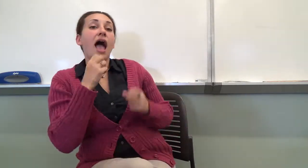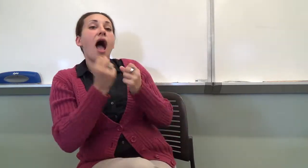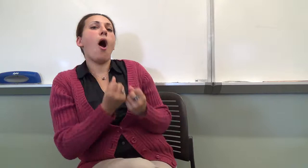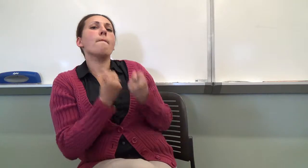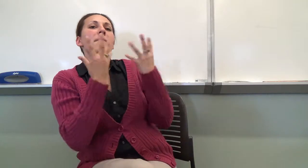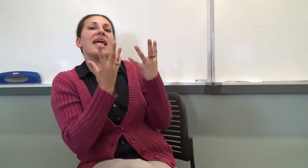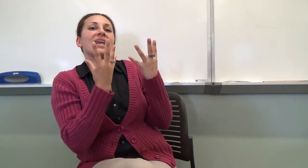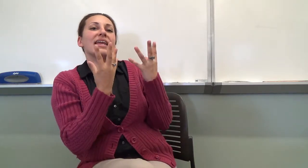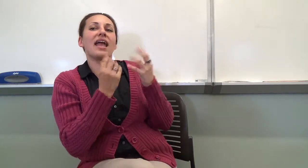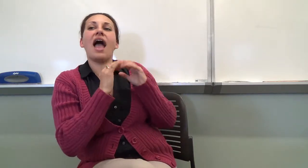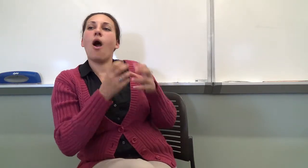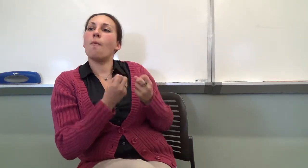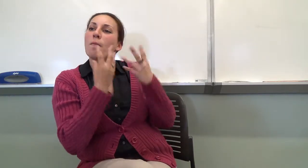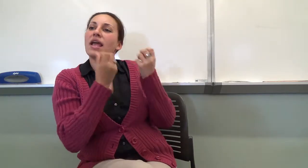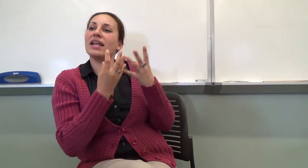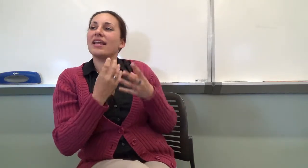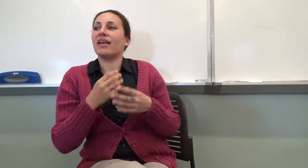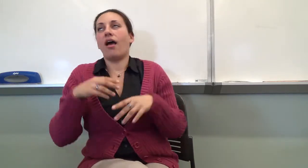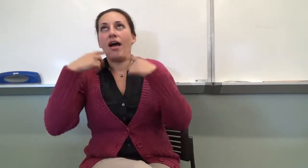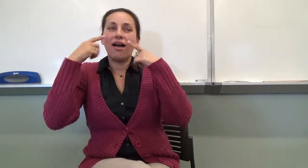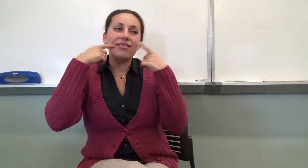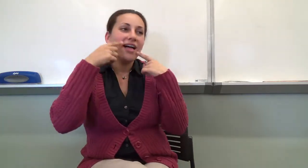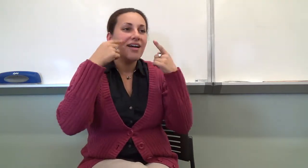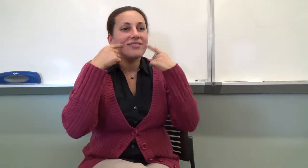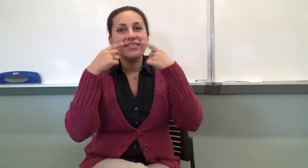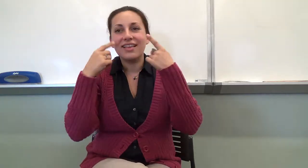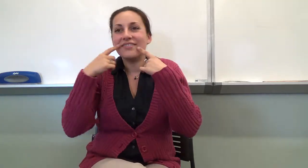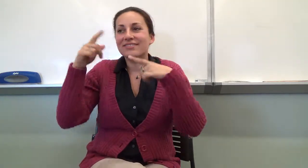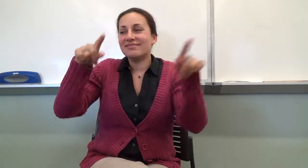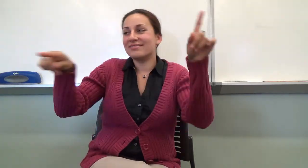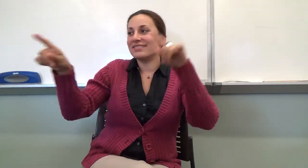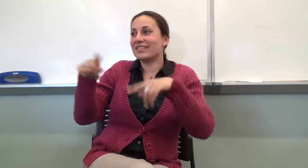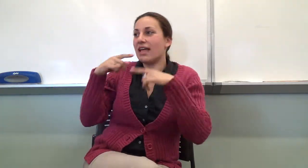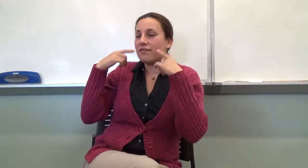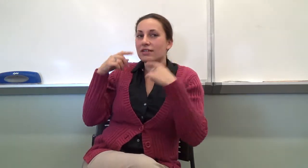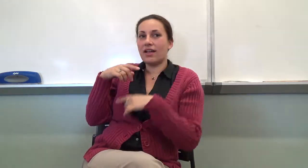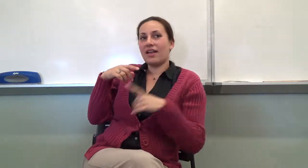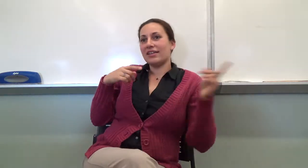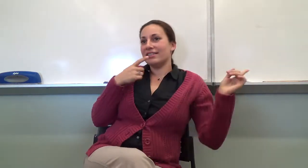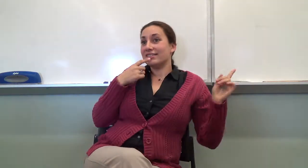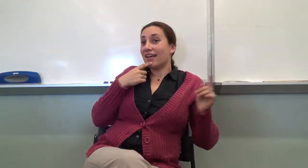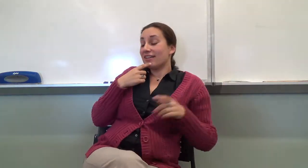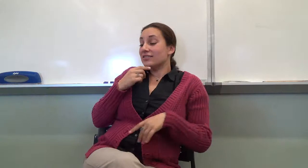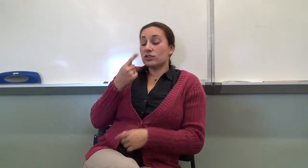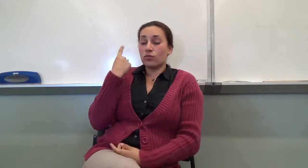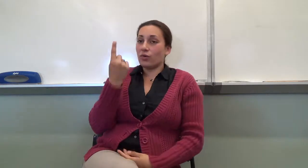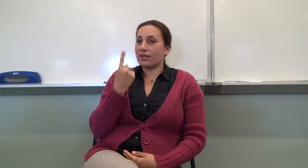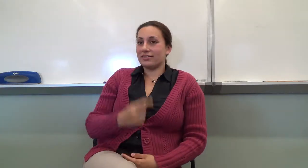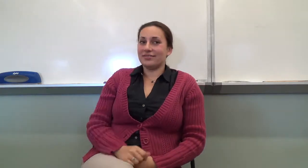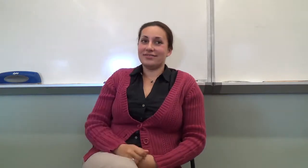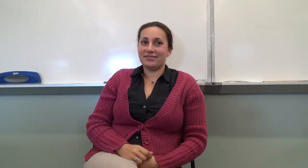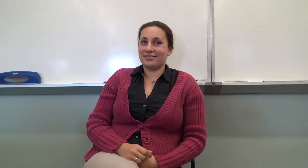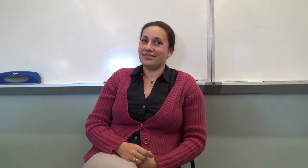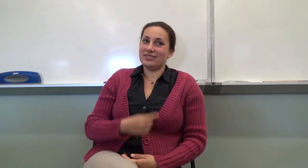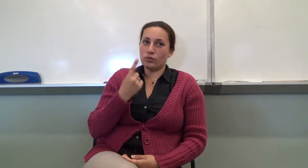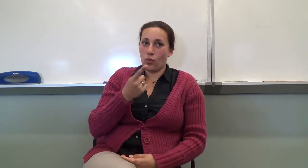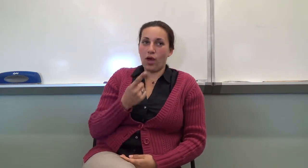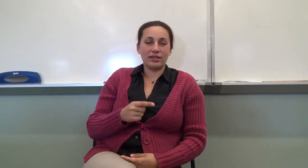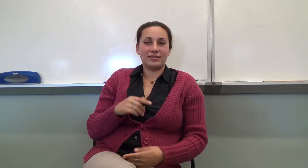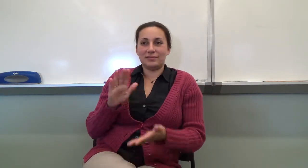Getting to write smaller and smaller. Just bring a magnifying glass. Emotional dependency on your future. You abandoned us